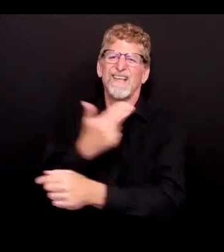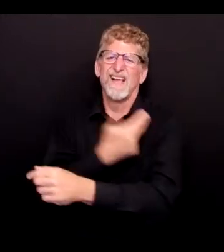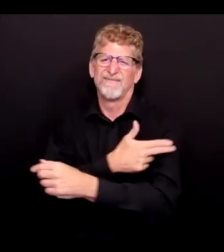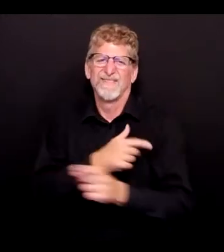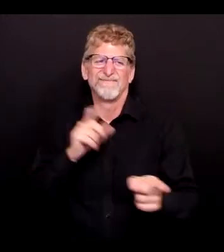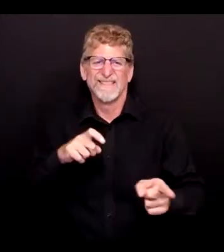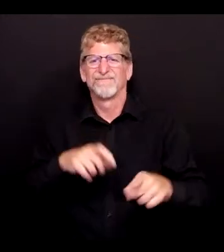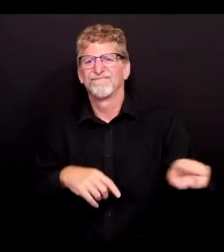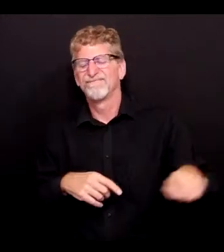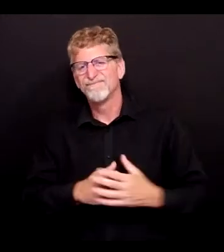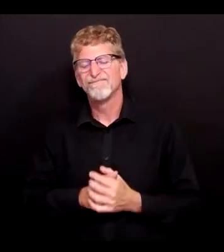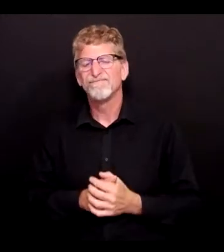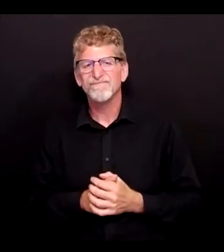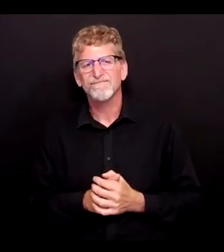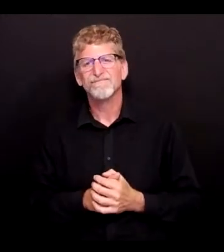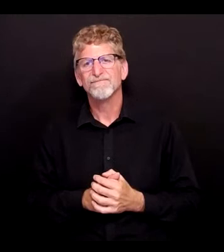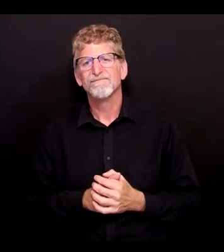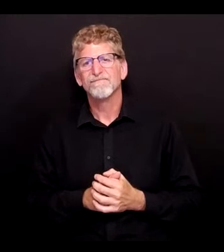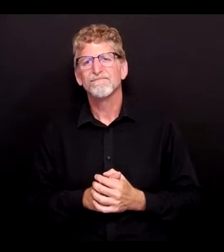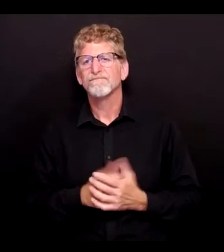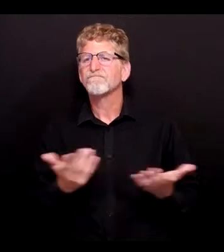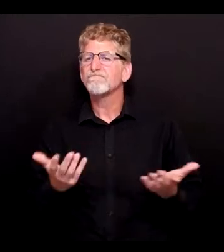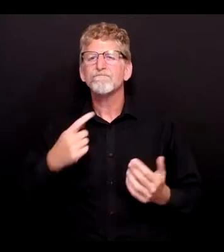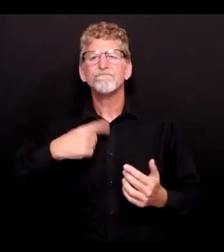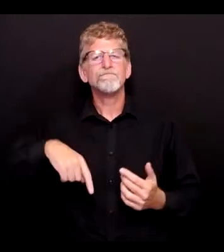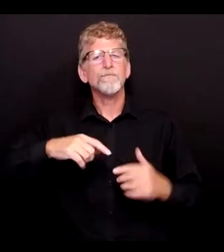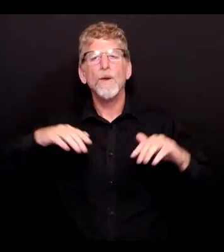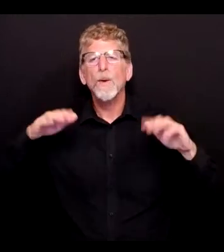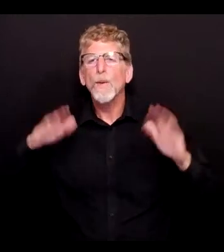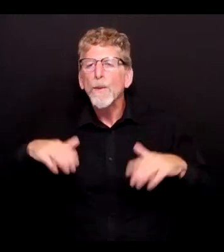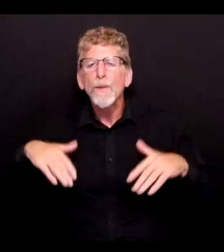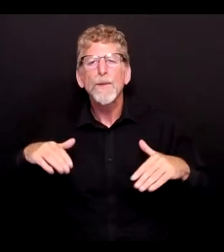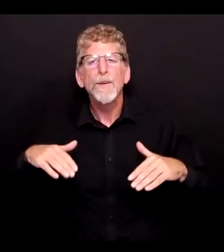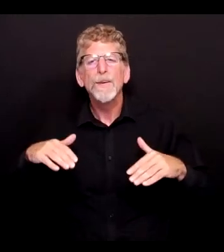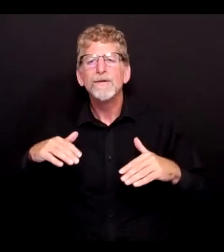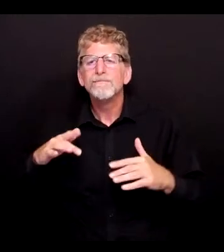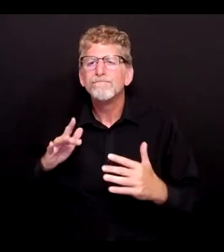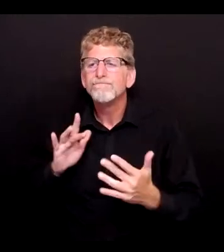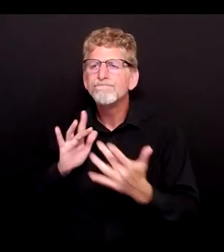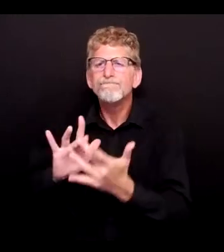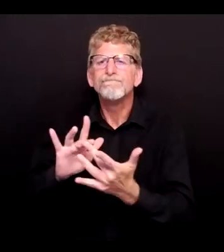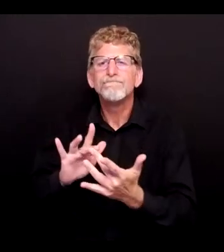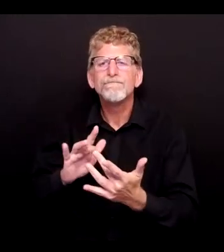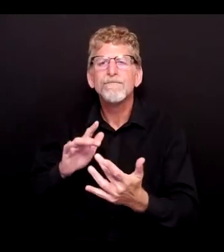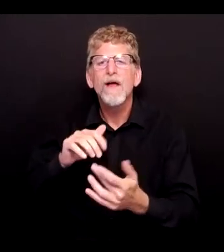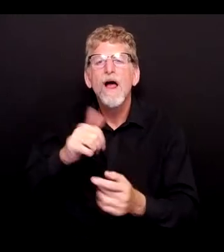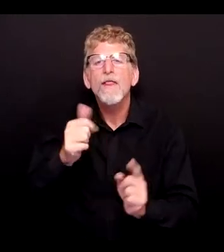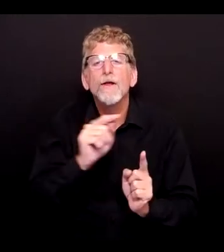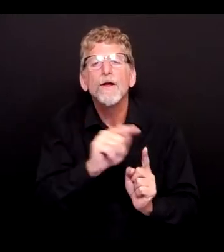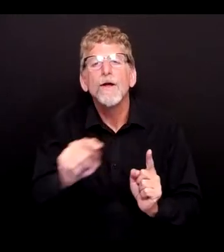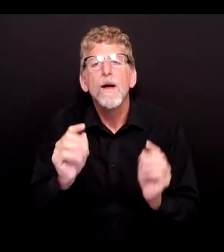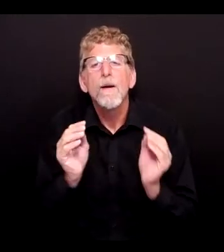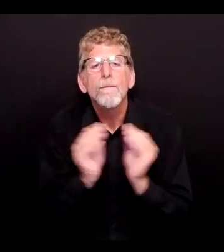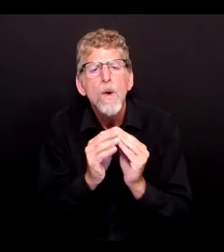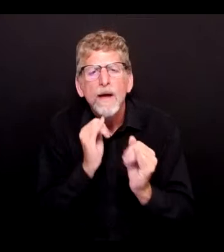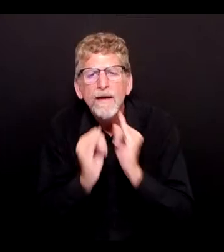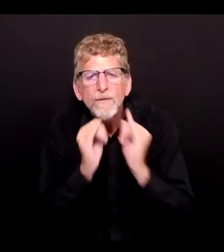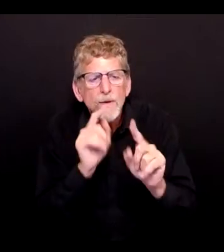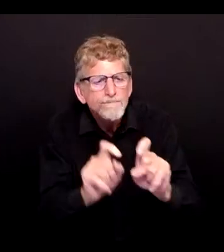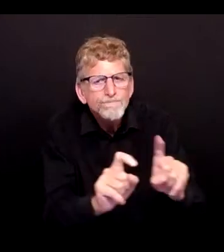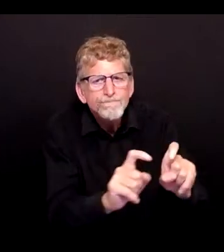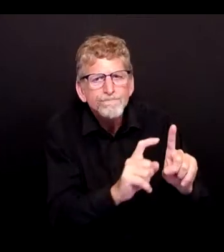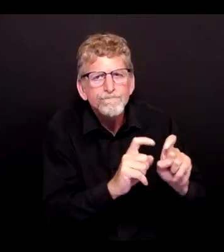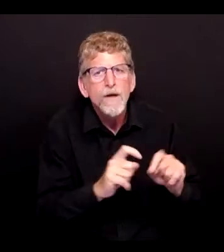reached for additional interview, but 2 reported travel to Brazil and 1